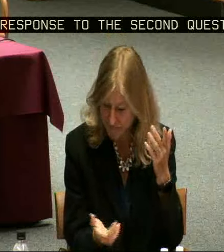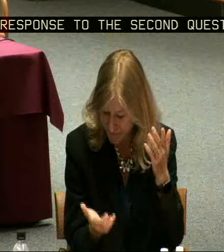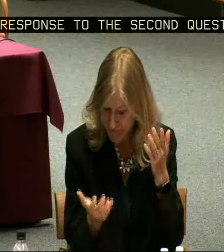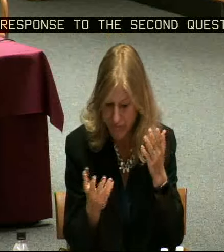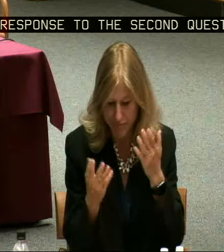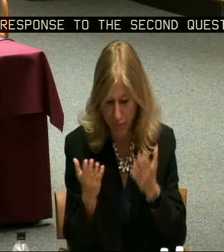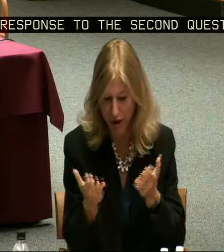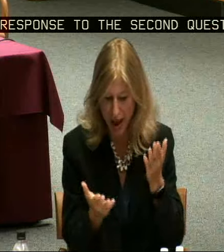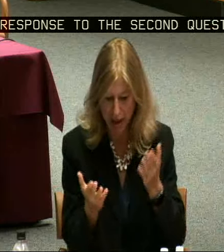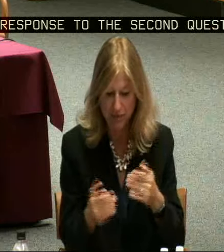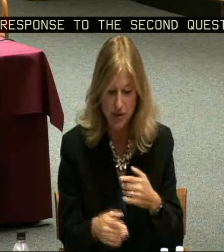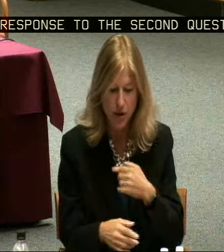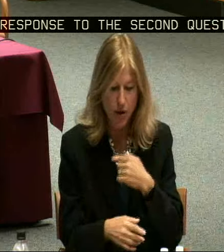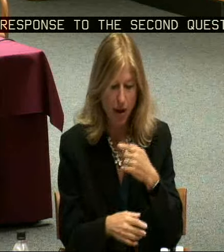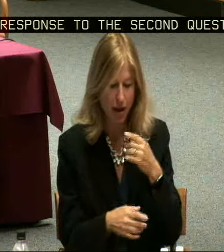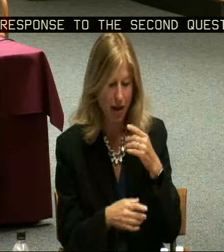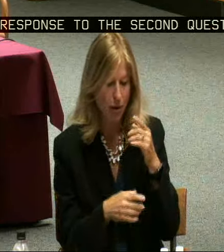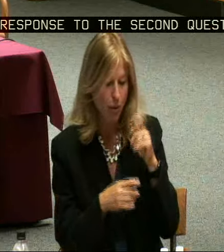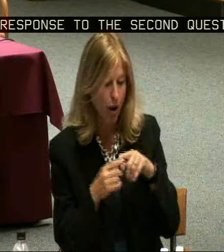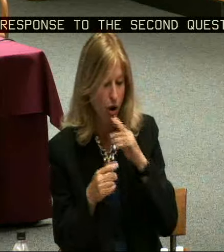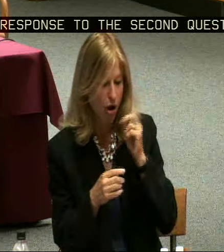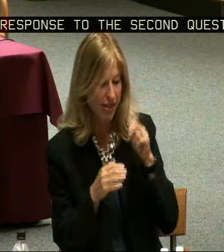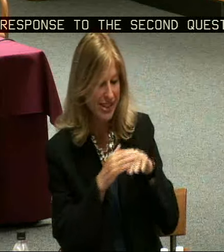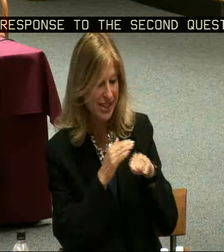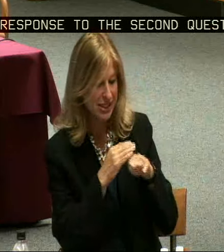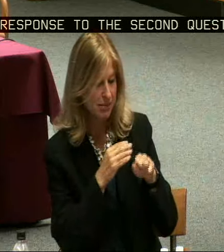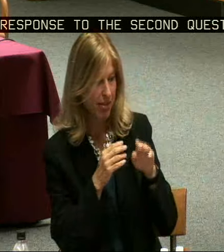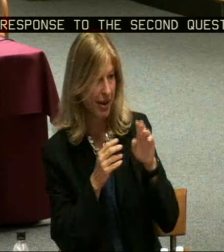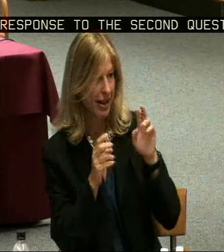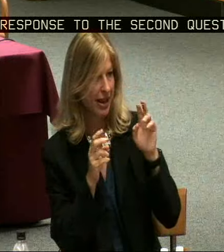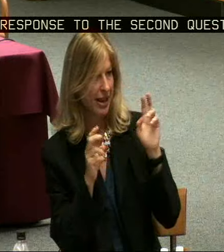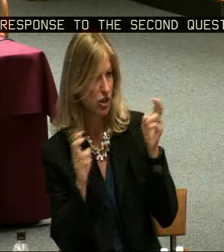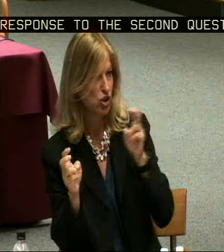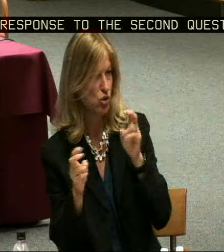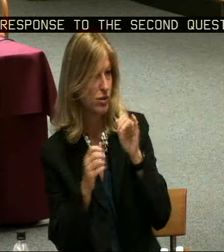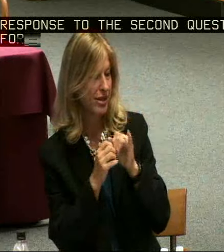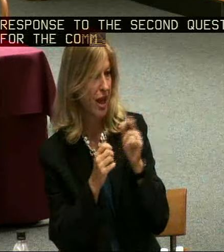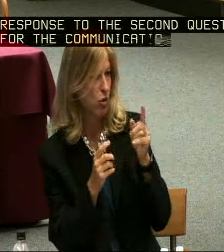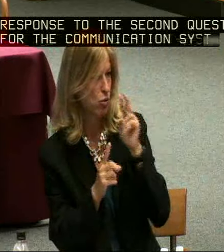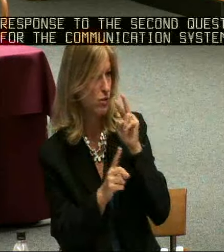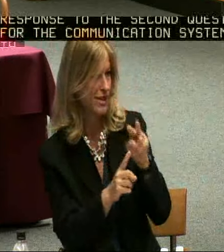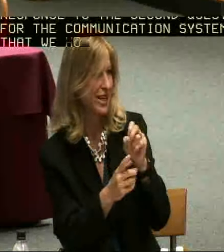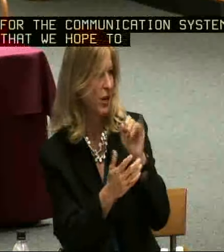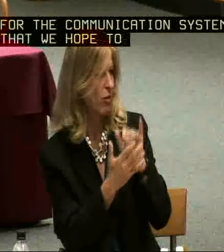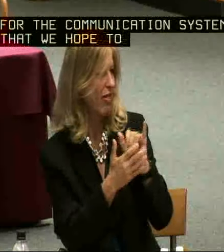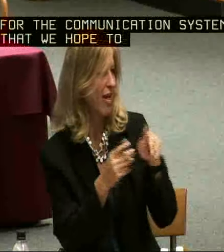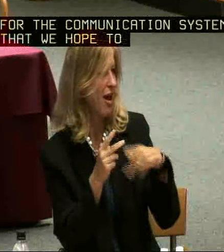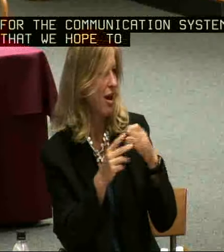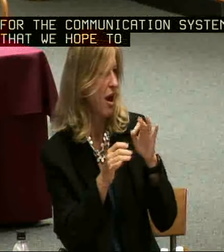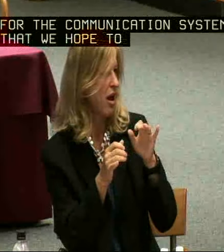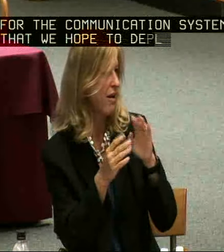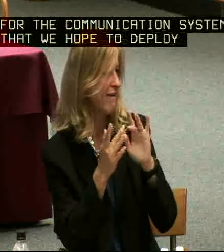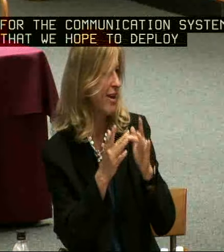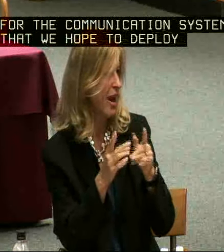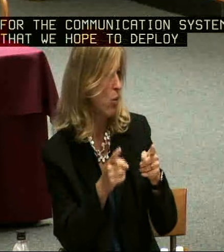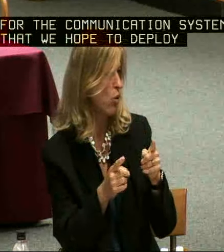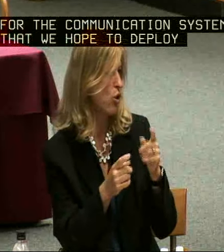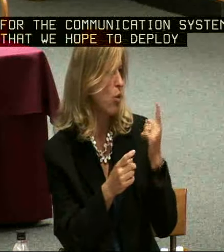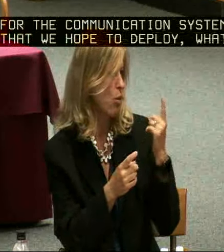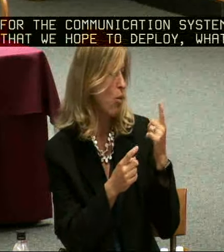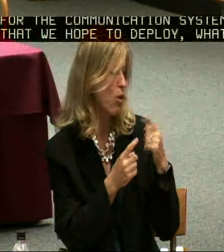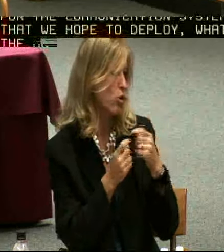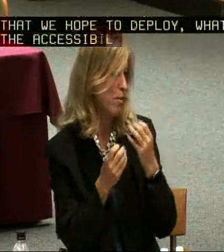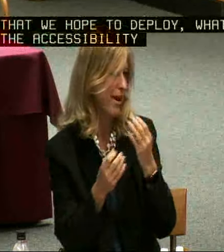For the communication systems that we hope to deploy, what are the accessibility issues that you foresee